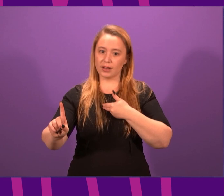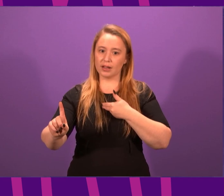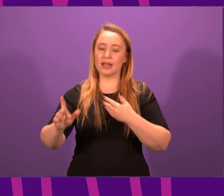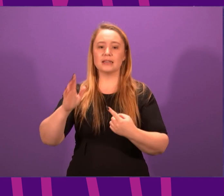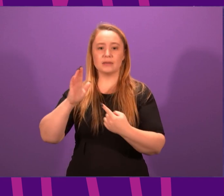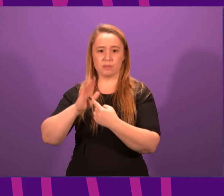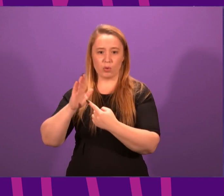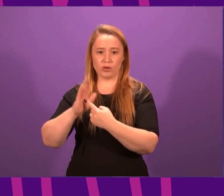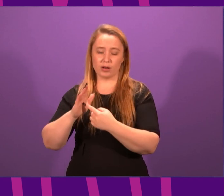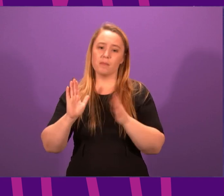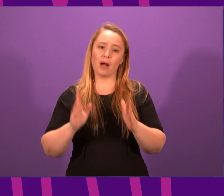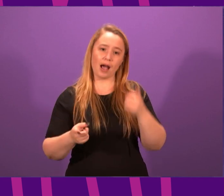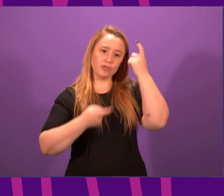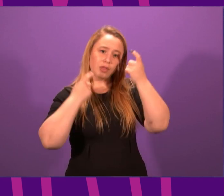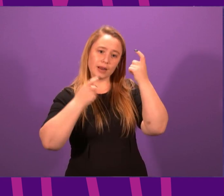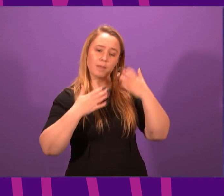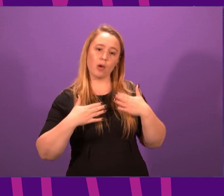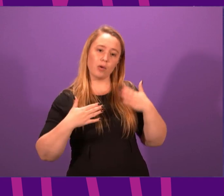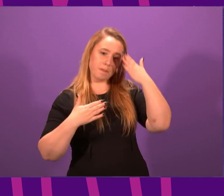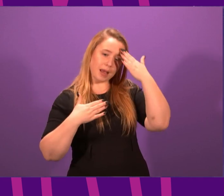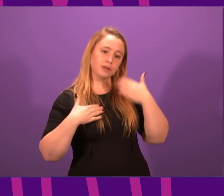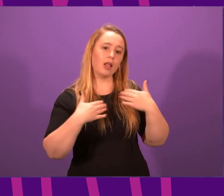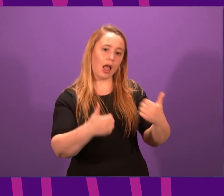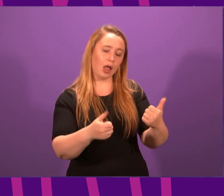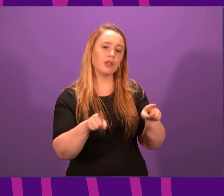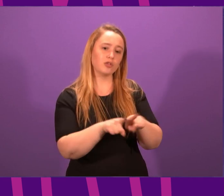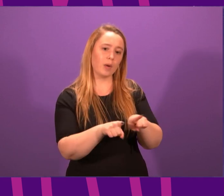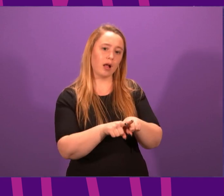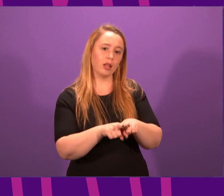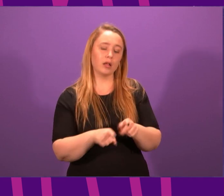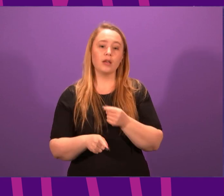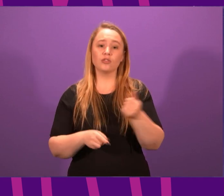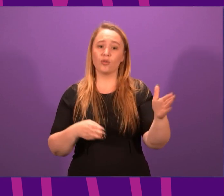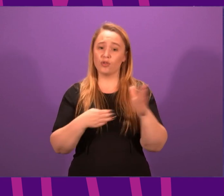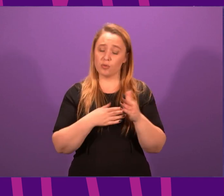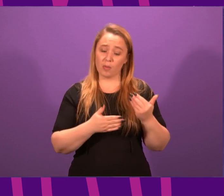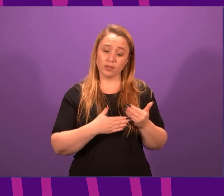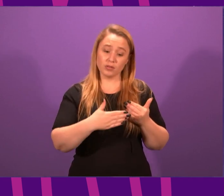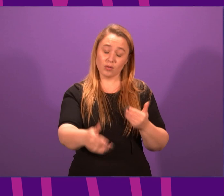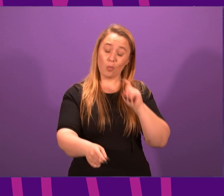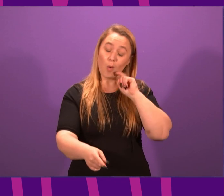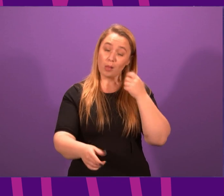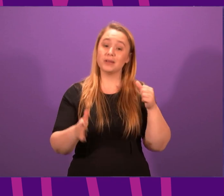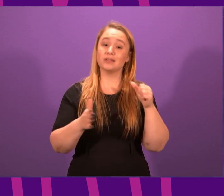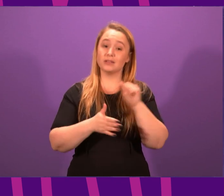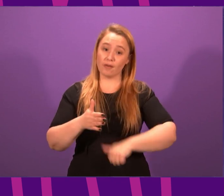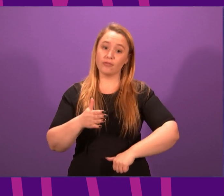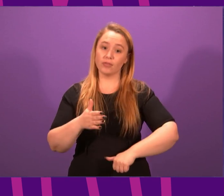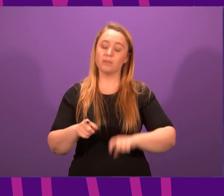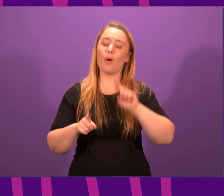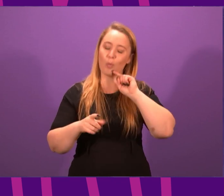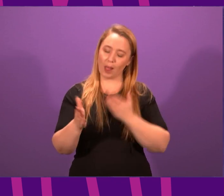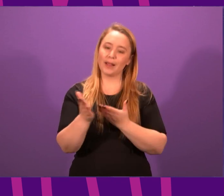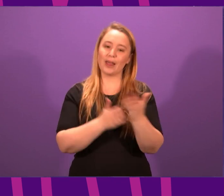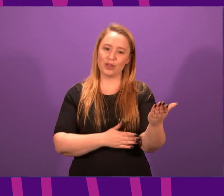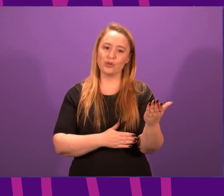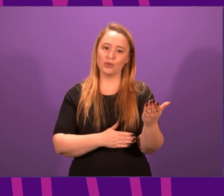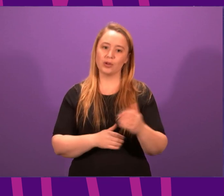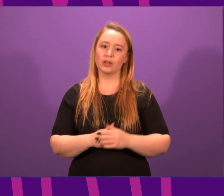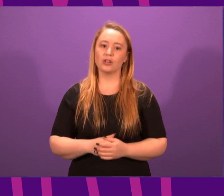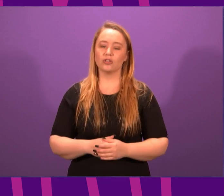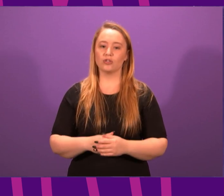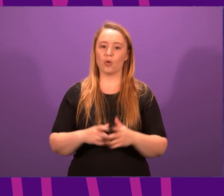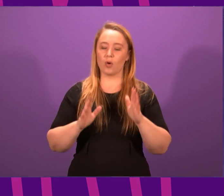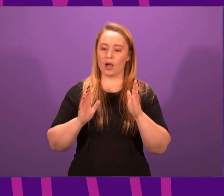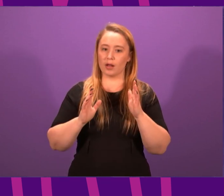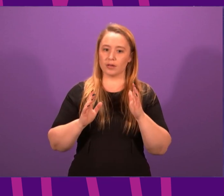physical and mental health. The next few months are going to be hard for all of us, but we will get through it. But those months cannot be about just avoiding the